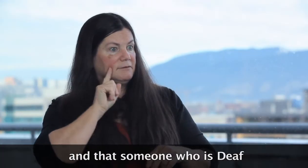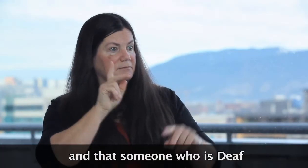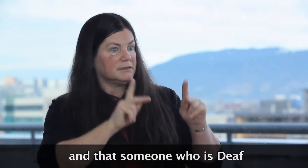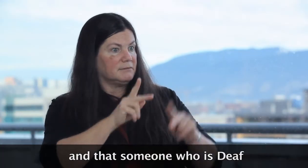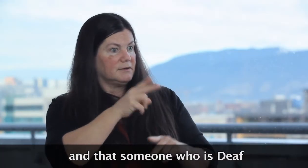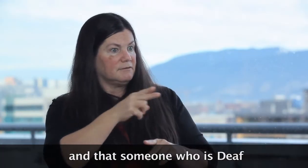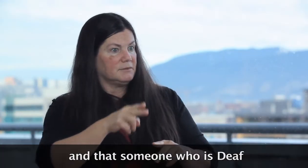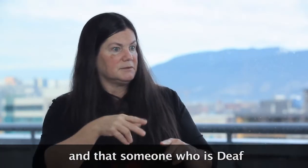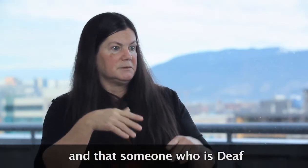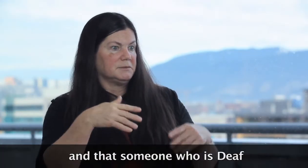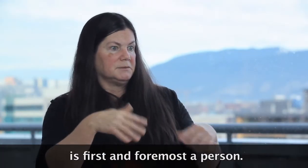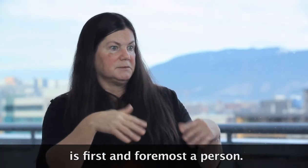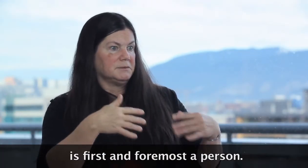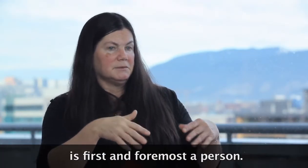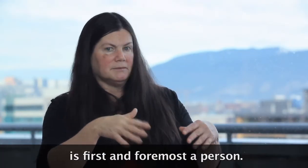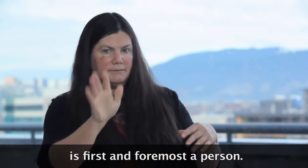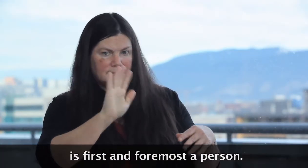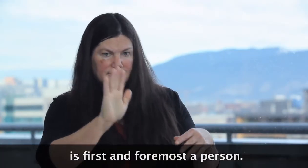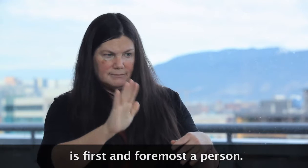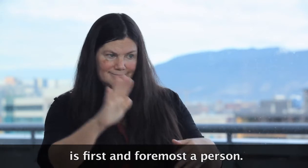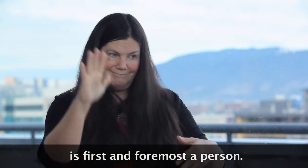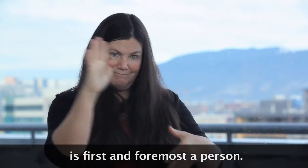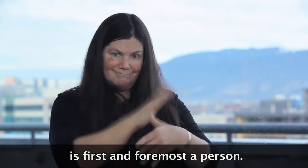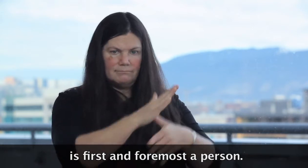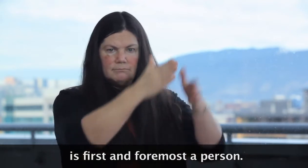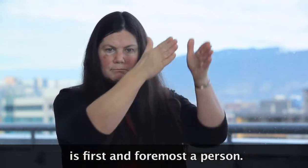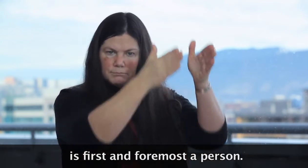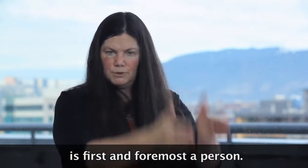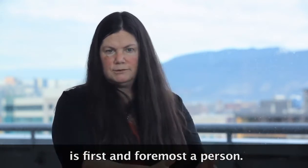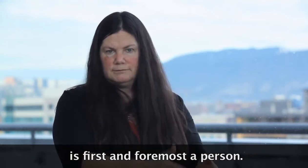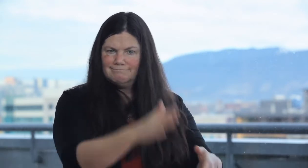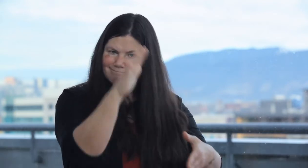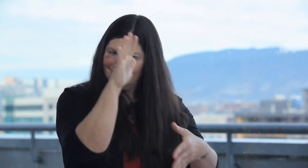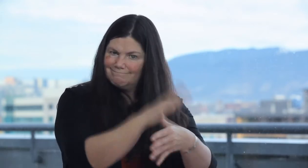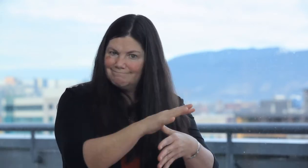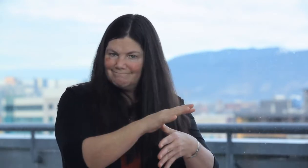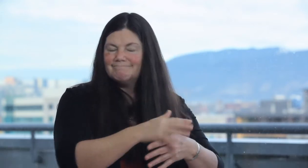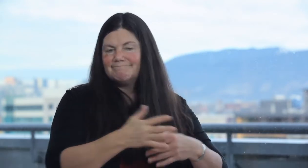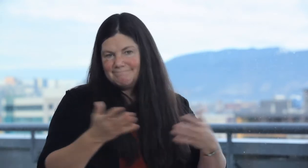individuals and that someone who is deaf is first and foremost a person.